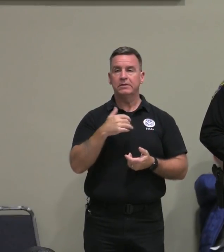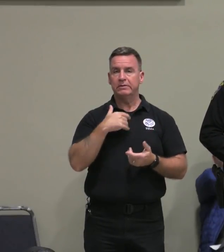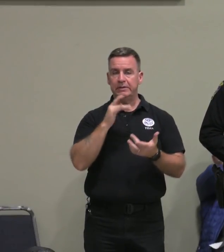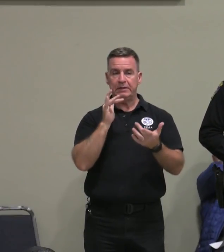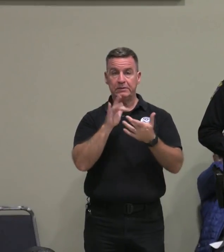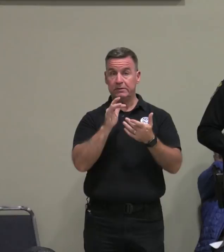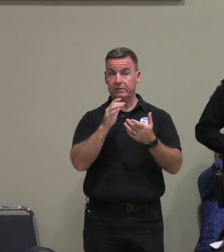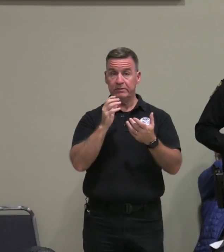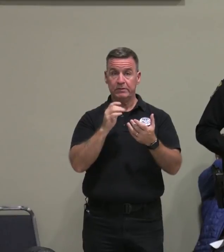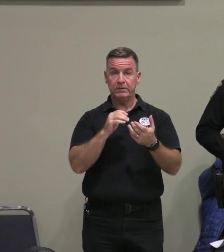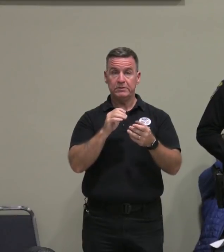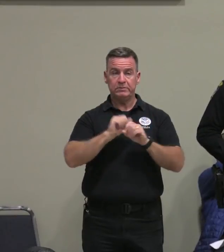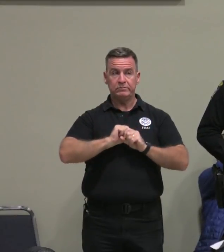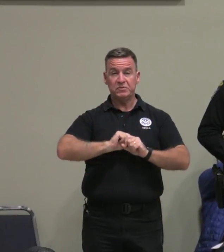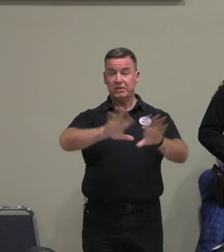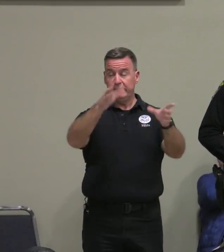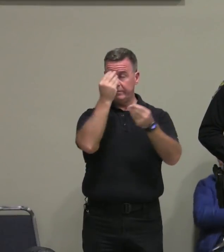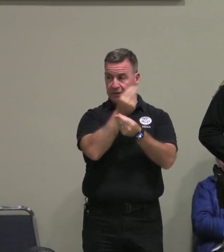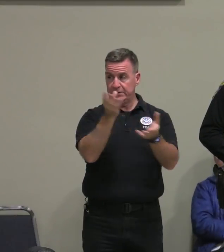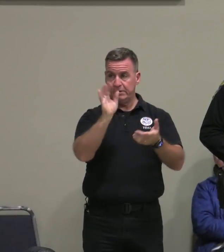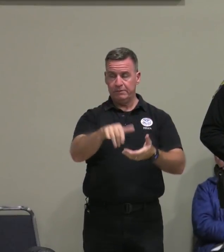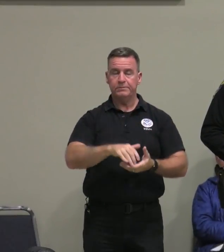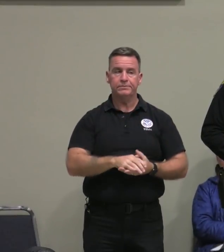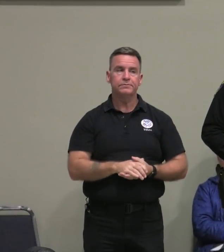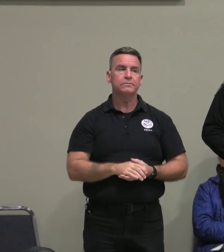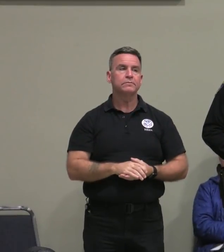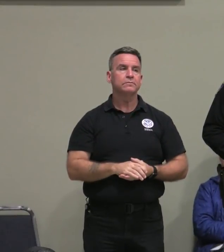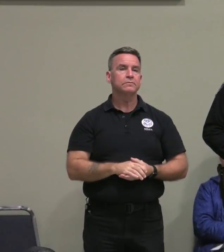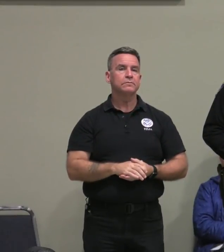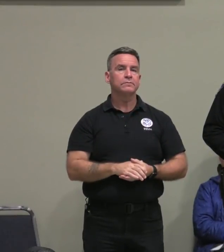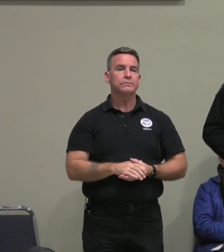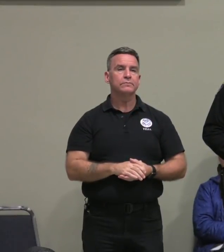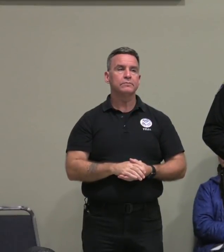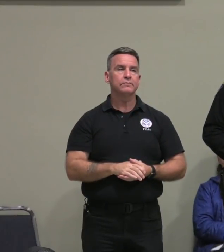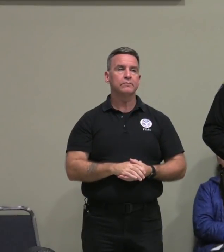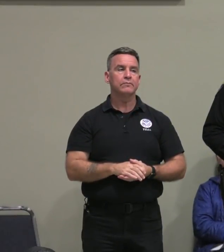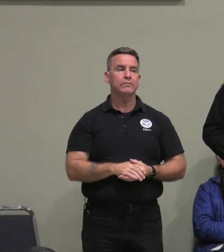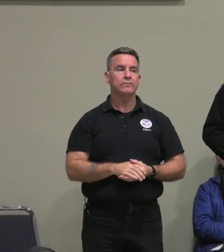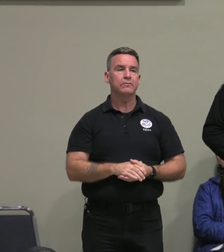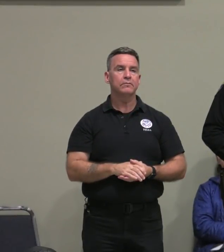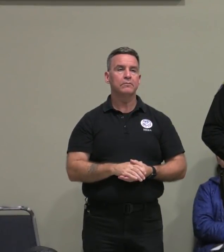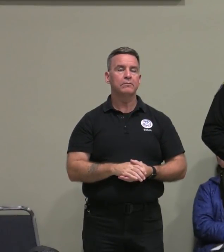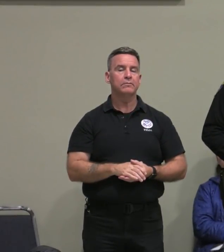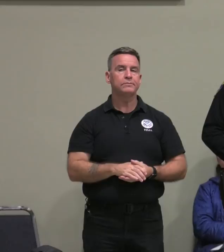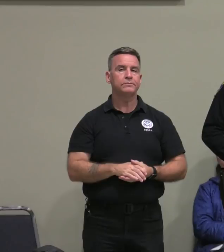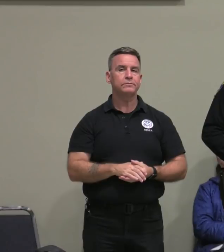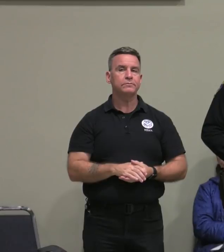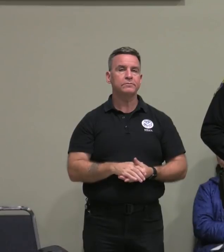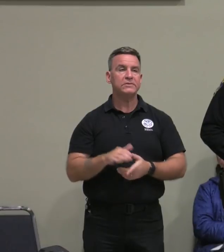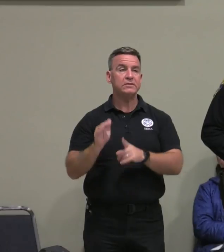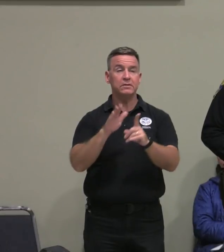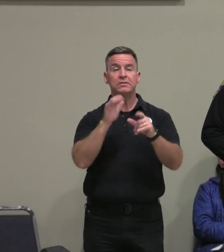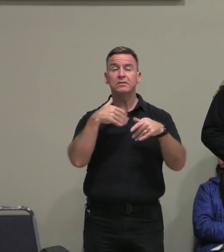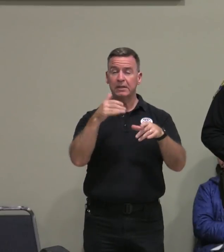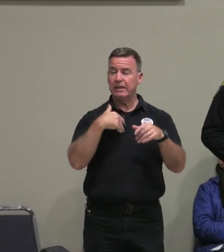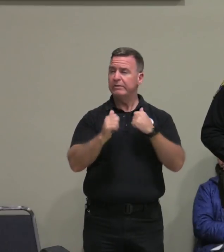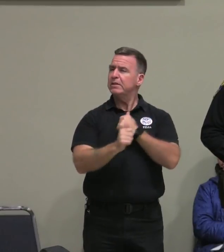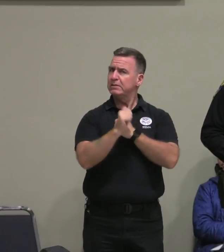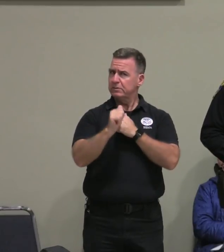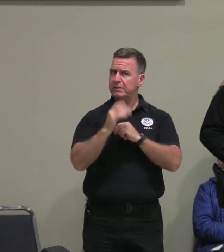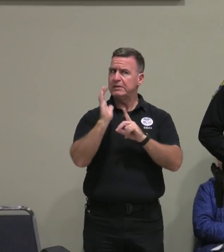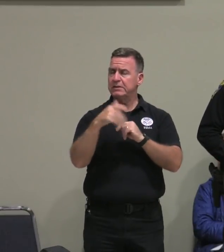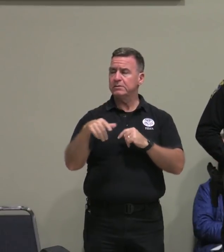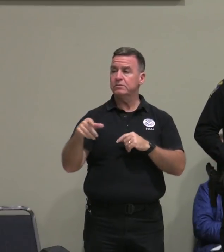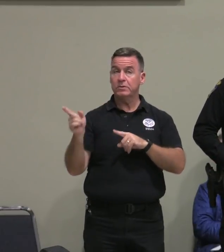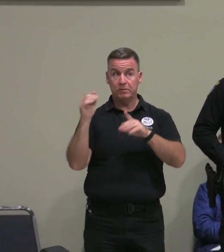because we push that information out on there. And just as a reminder, there are still going to be dangerous conditions